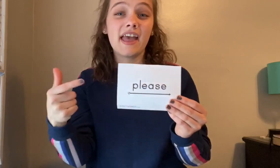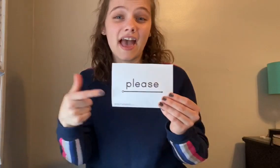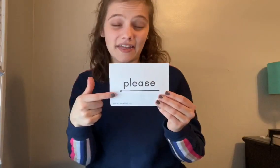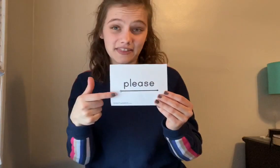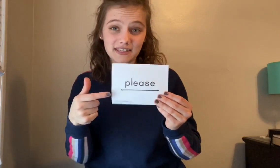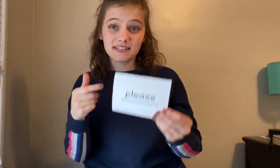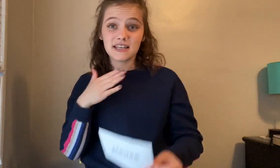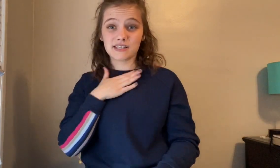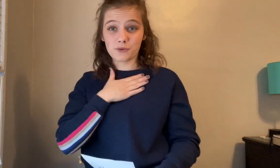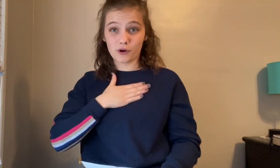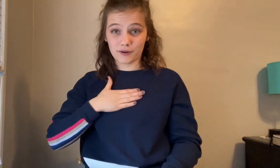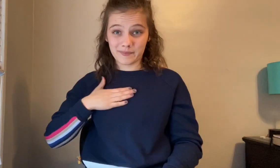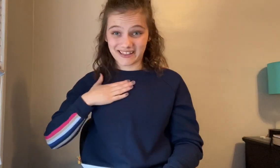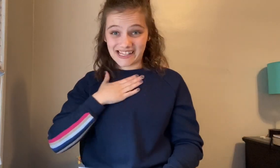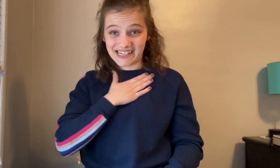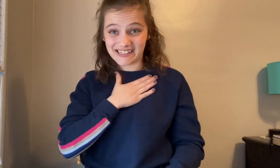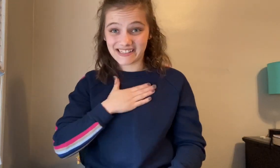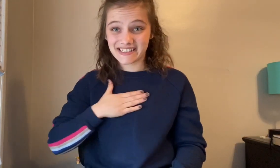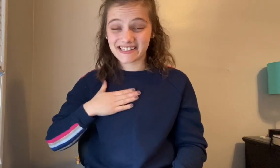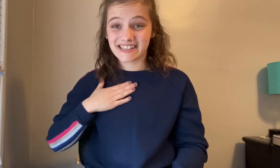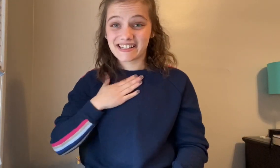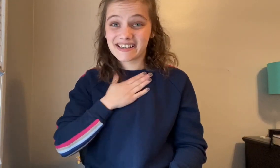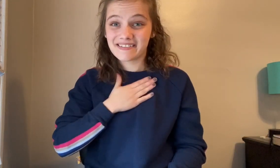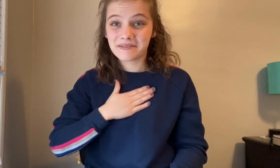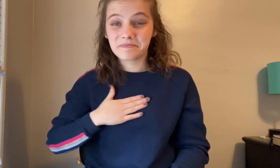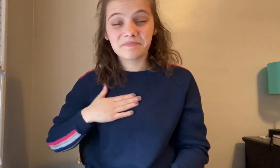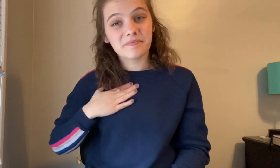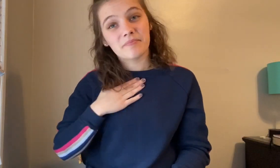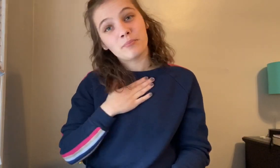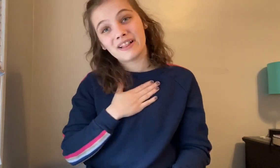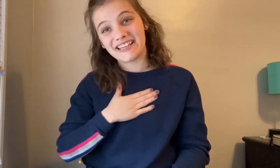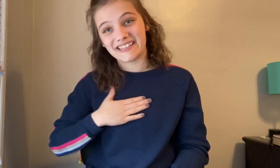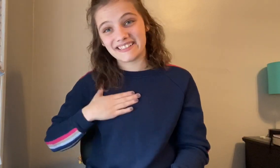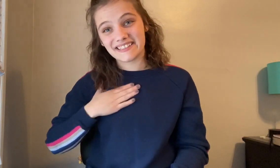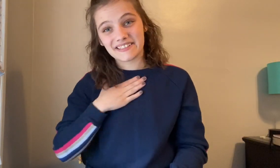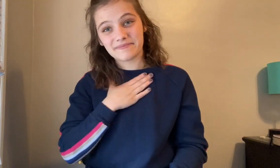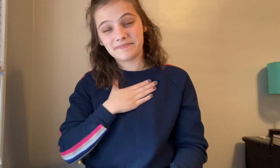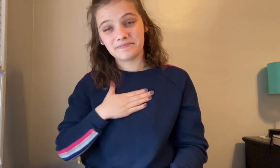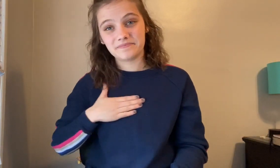And this is the word please. Please.